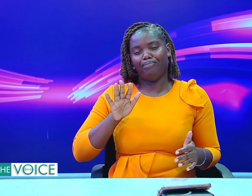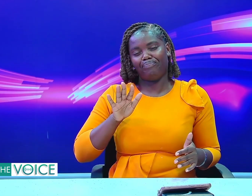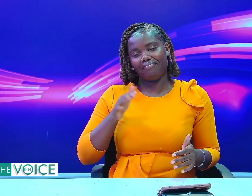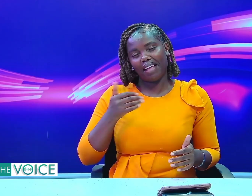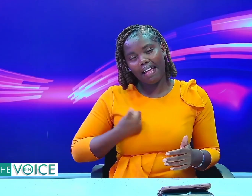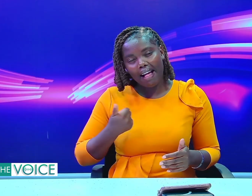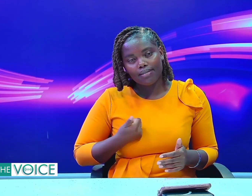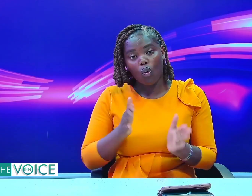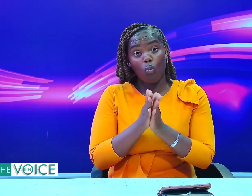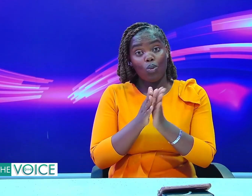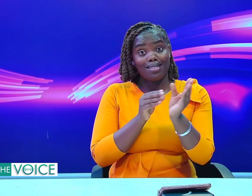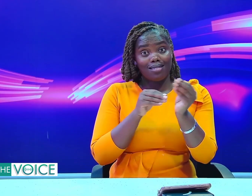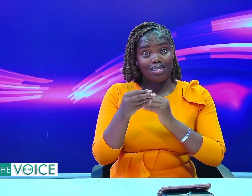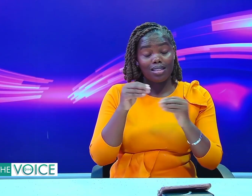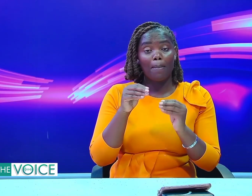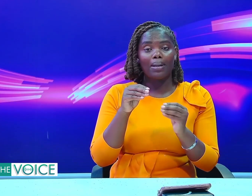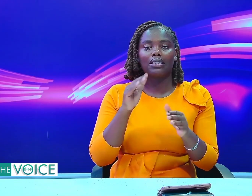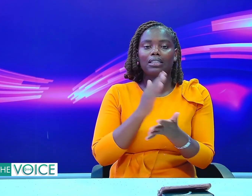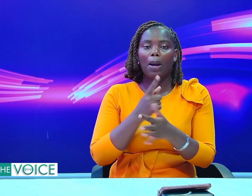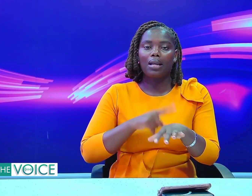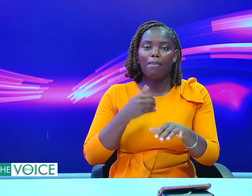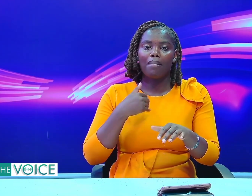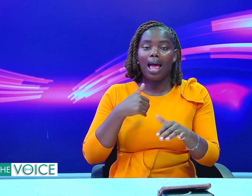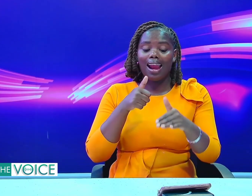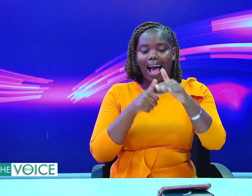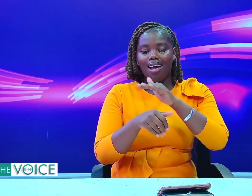example, women or girls with disability,